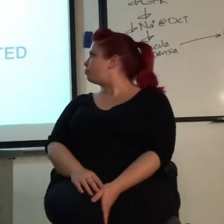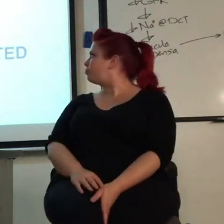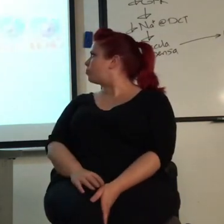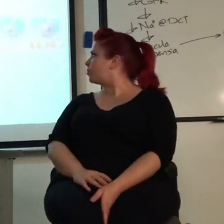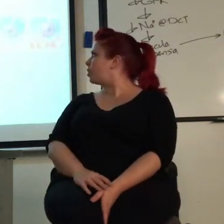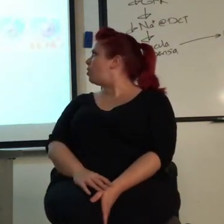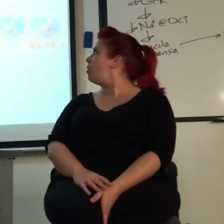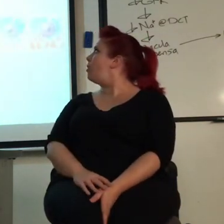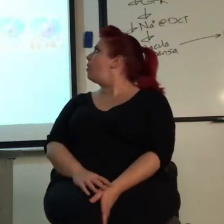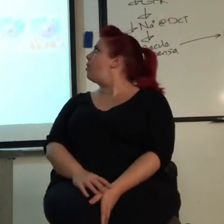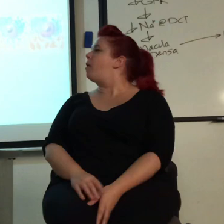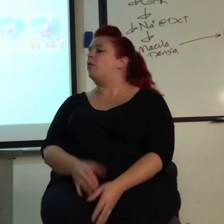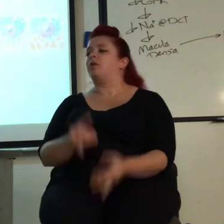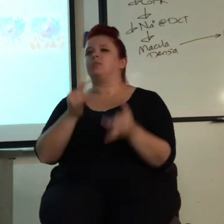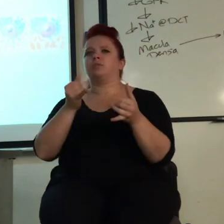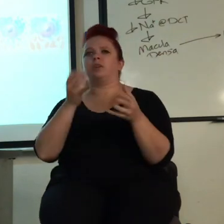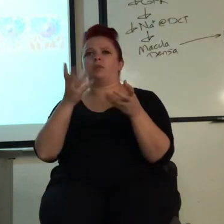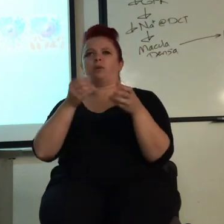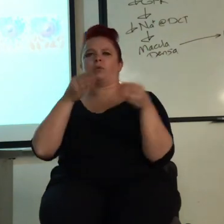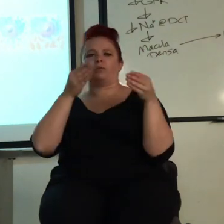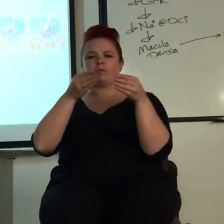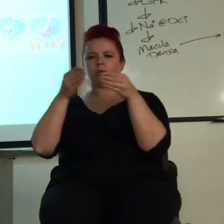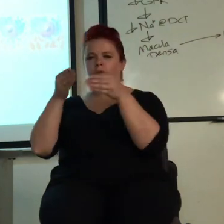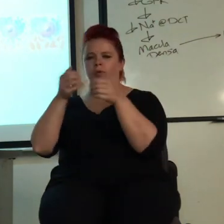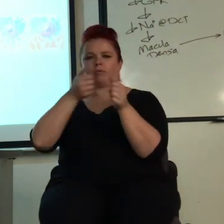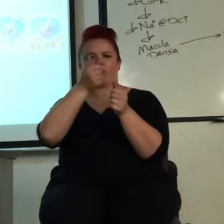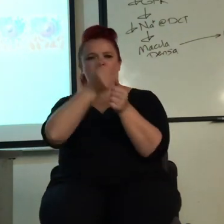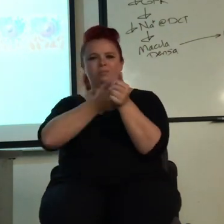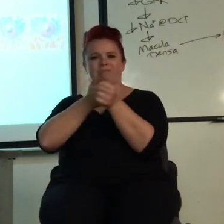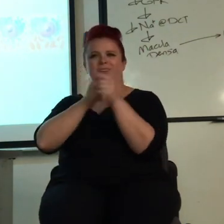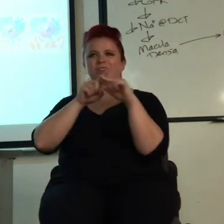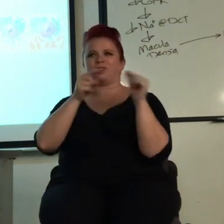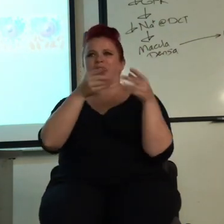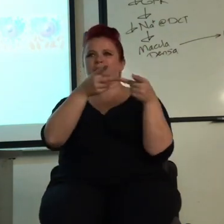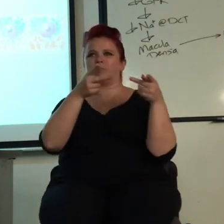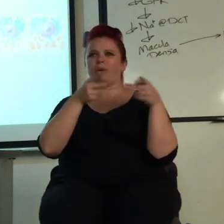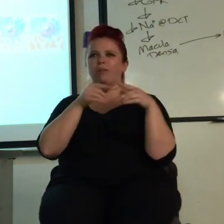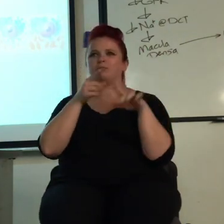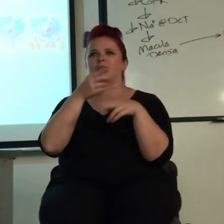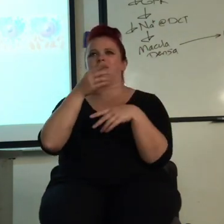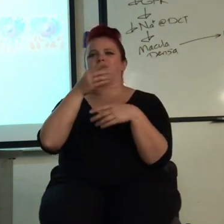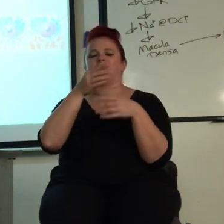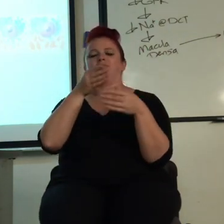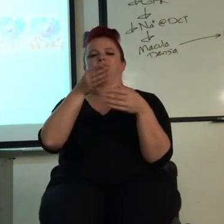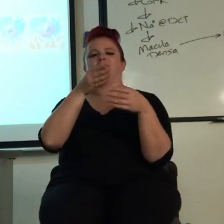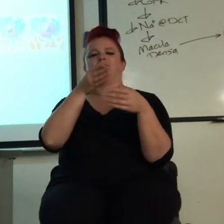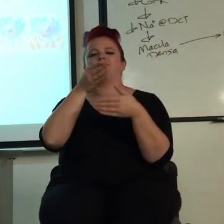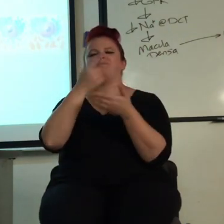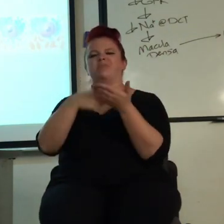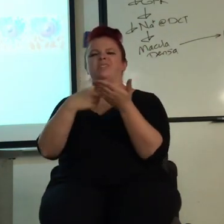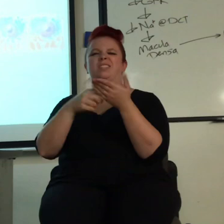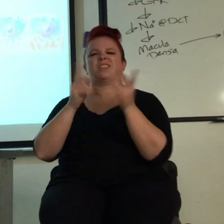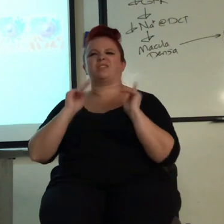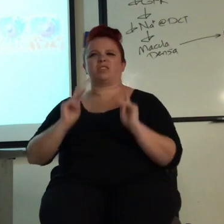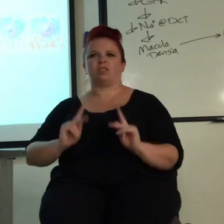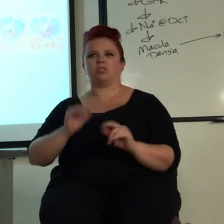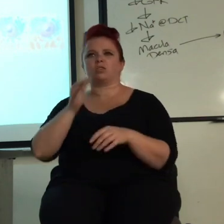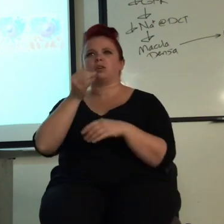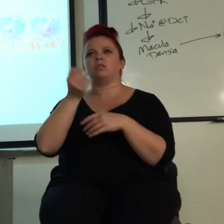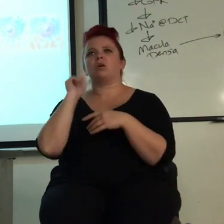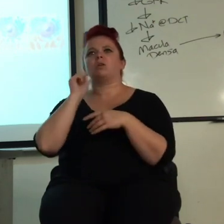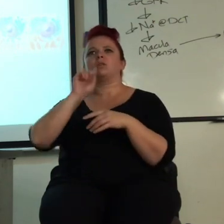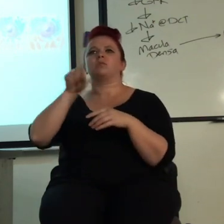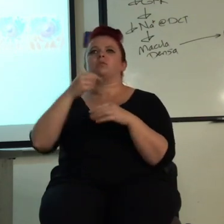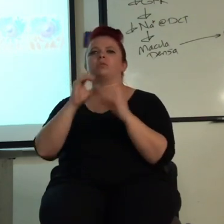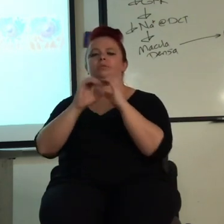now is just go to each part, talk about all the physiology. Now, the proximal convoluted tubule is just a tube,